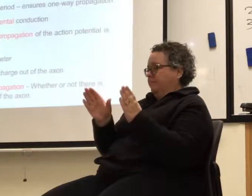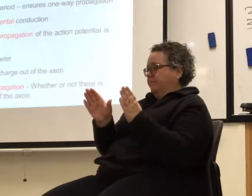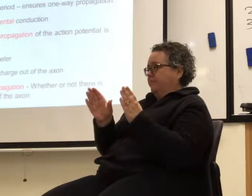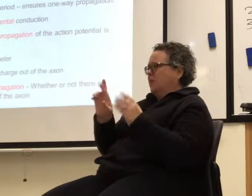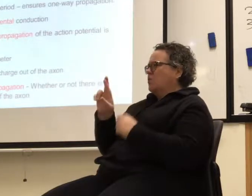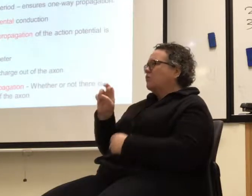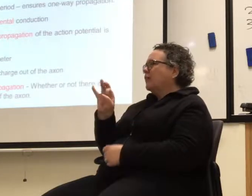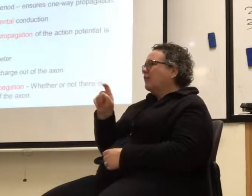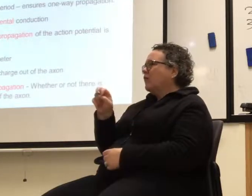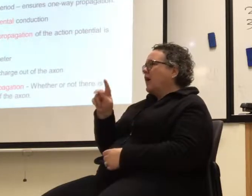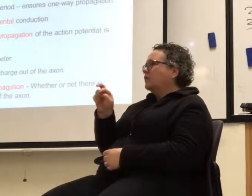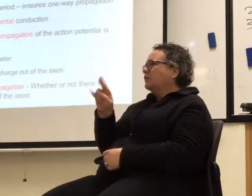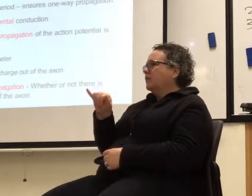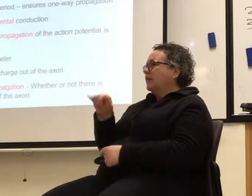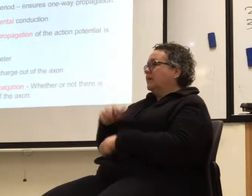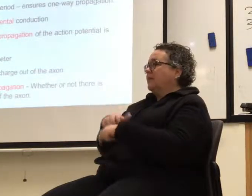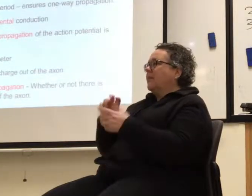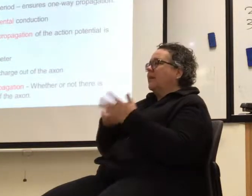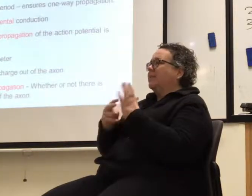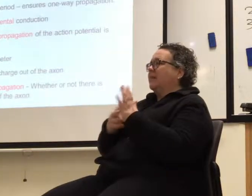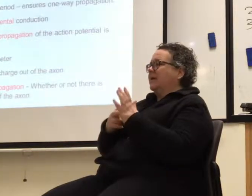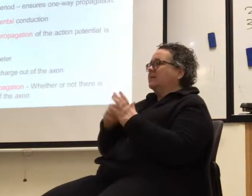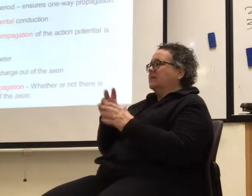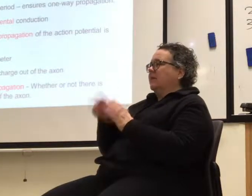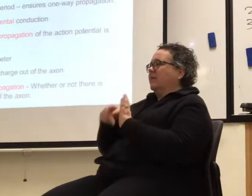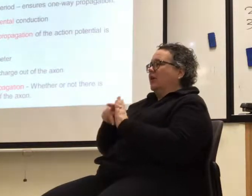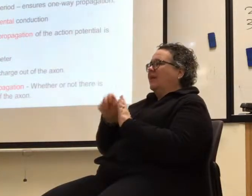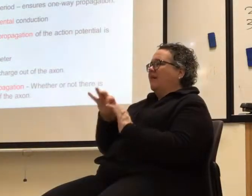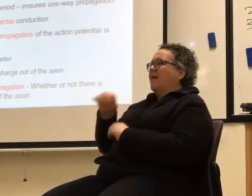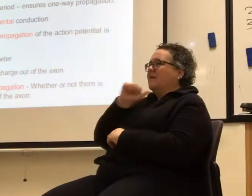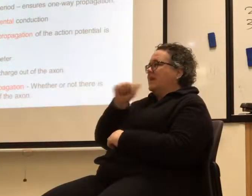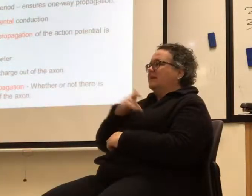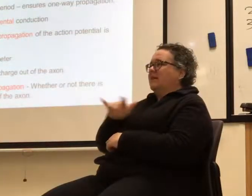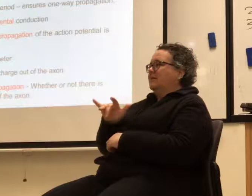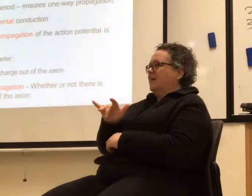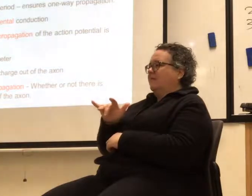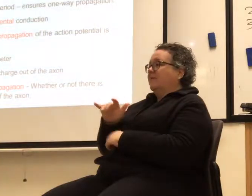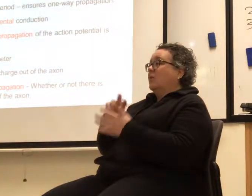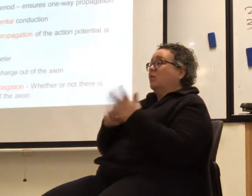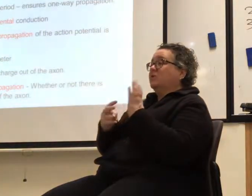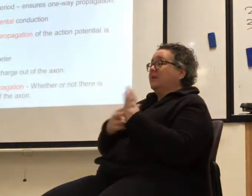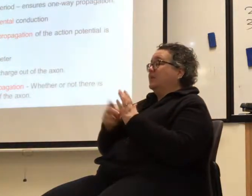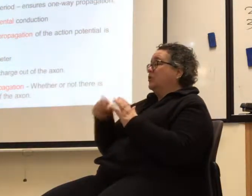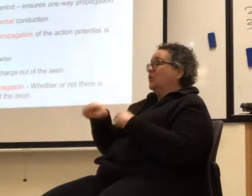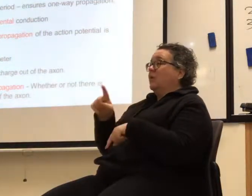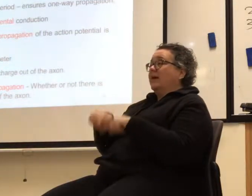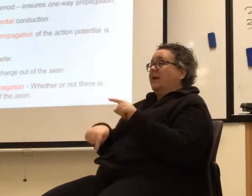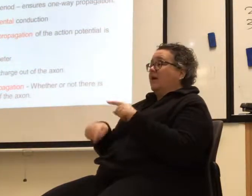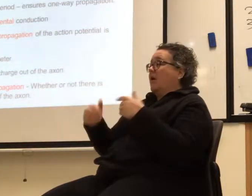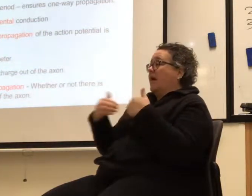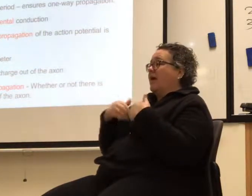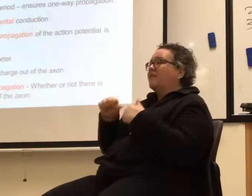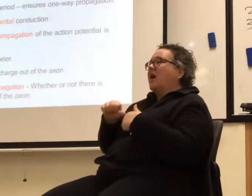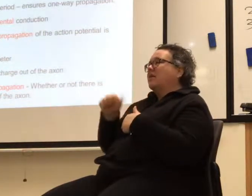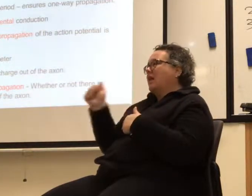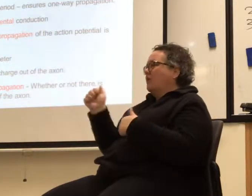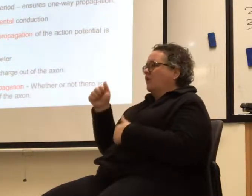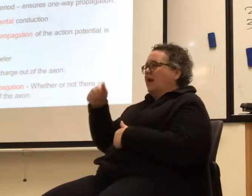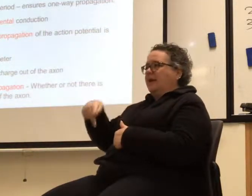refractory in general means it's a period of insensitivity. In this case, it means you cannot get another